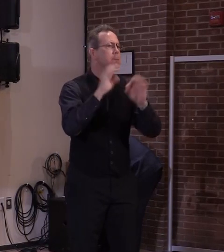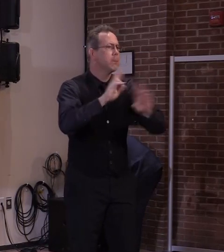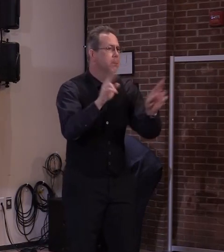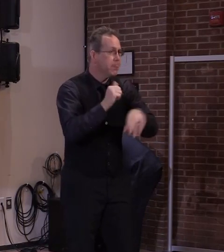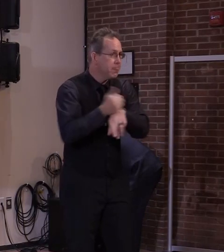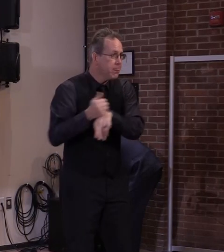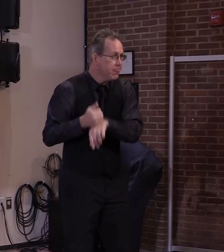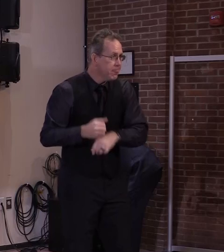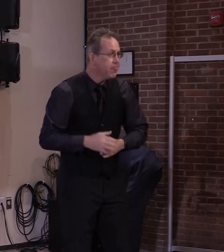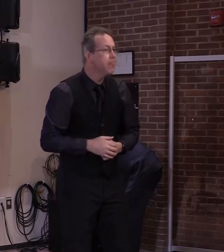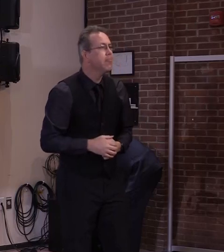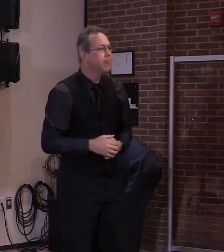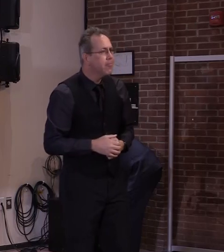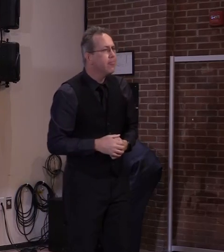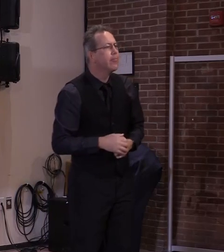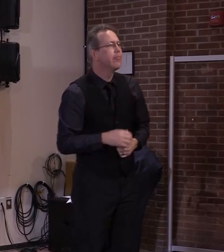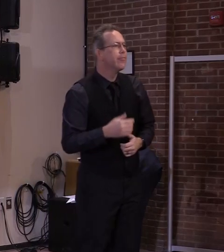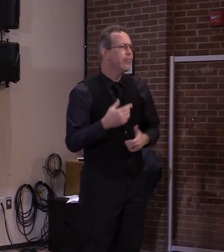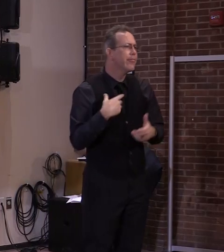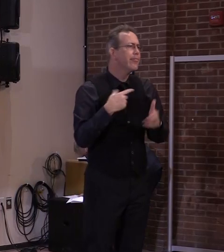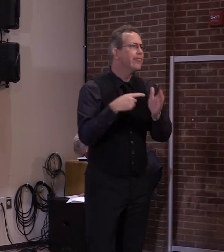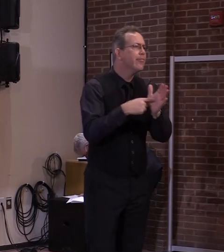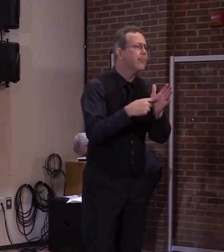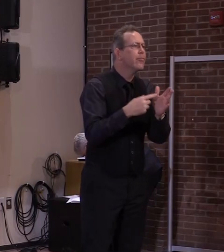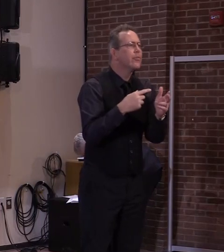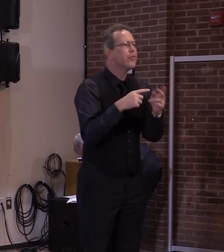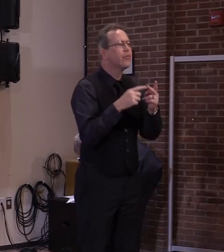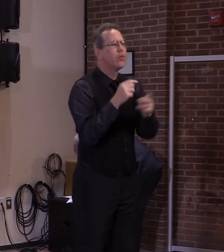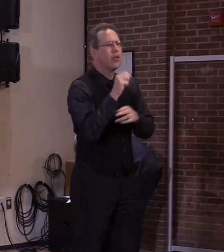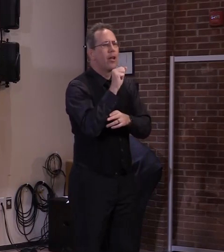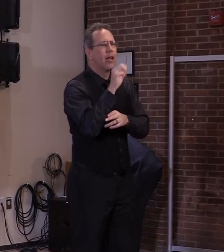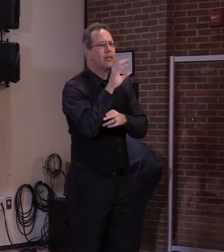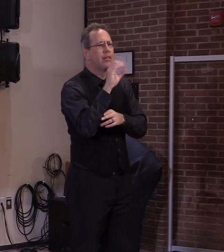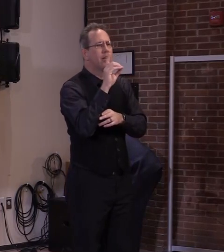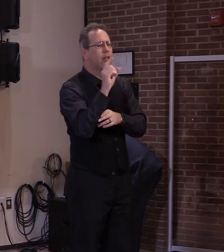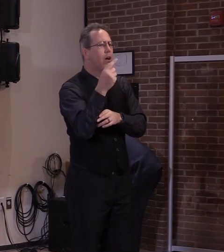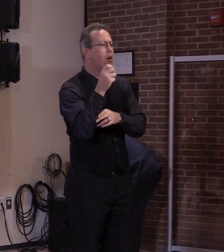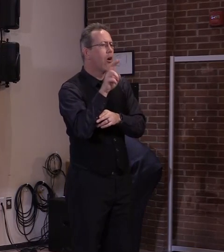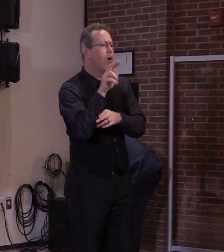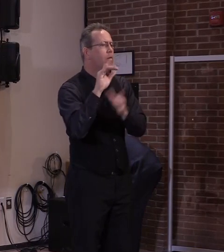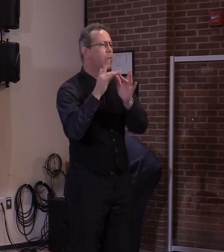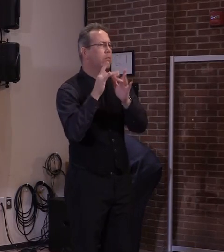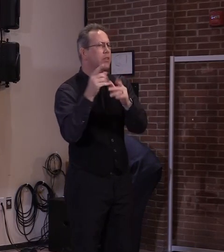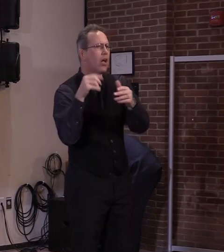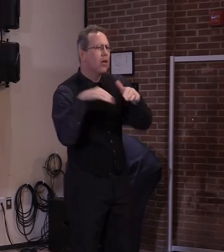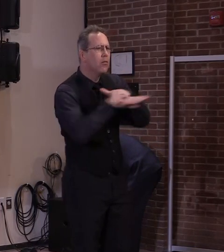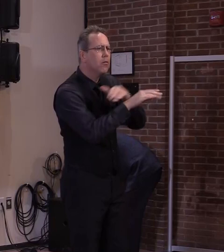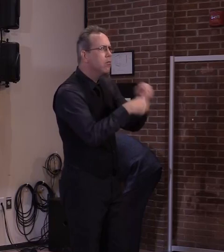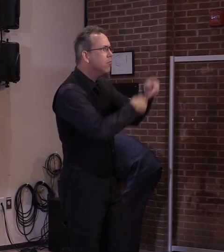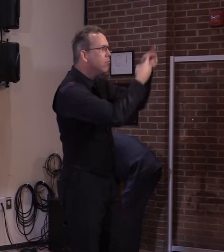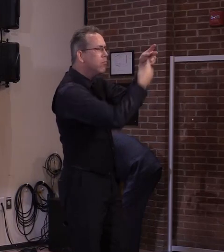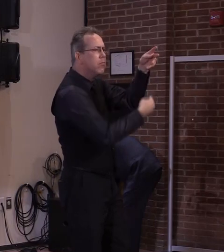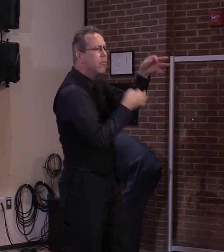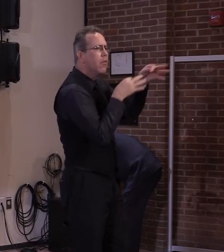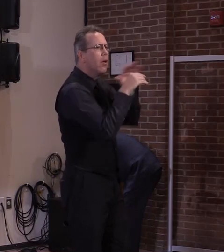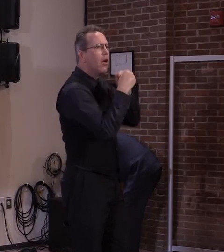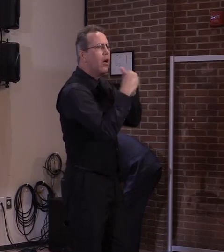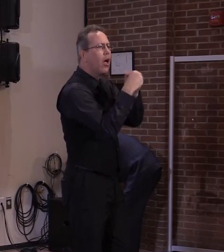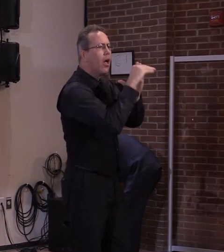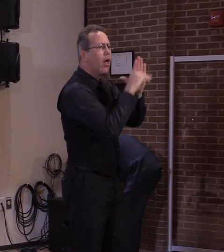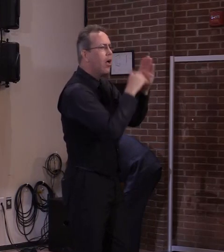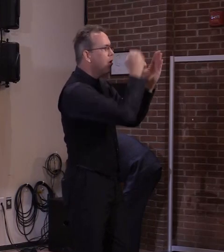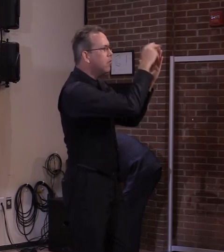website at accd.vermont.gov. To recap the recommendations that we